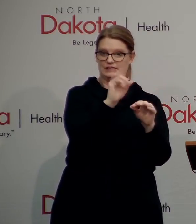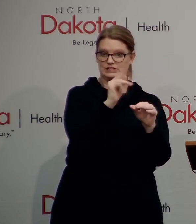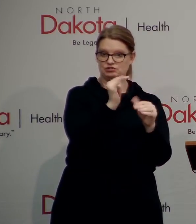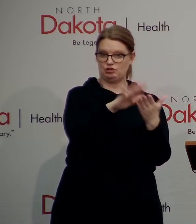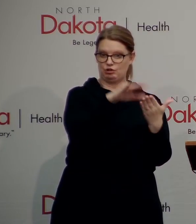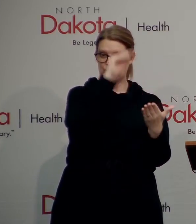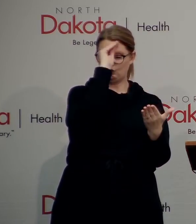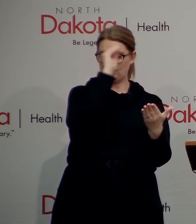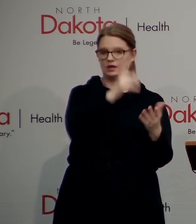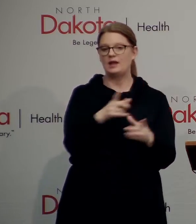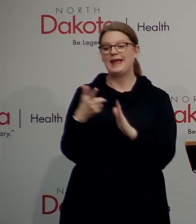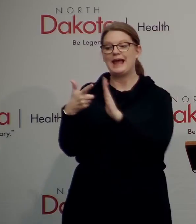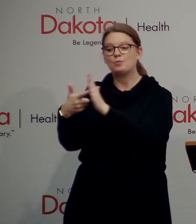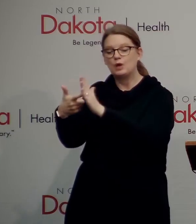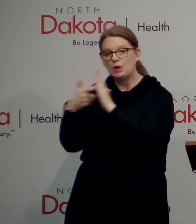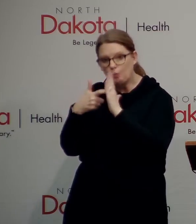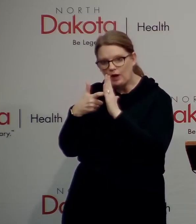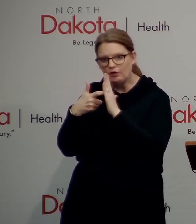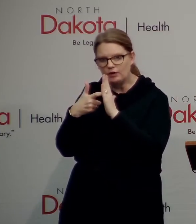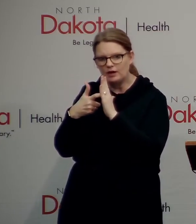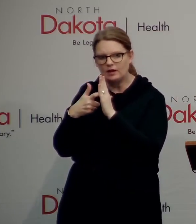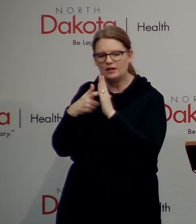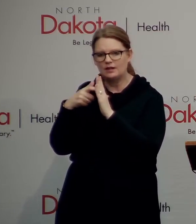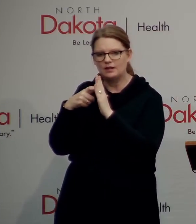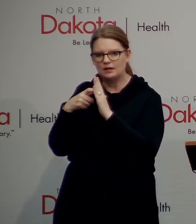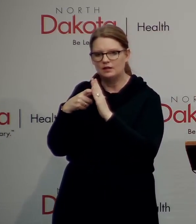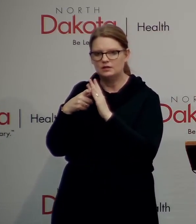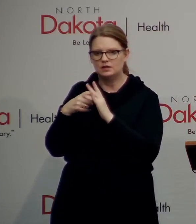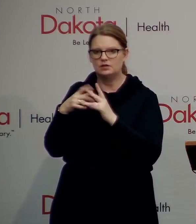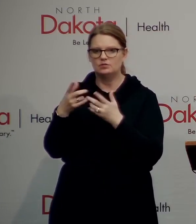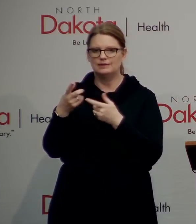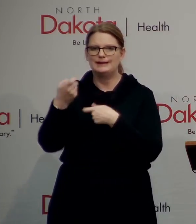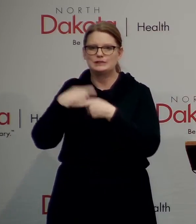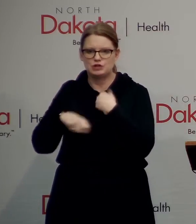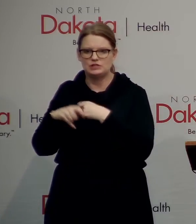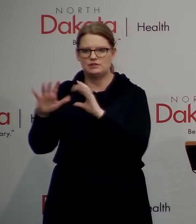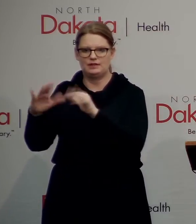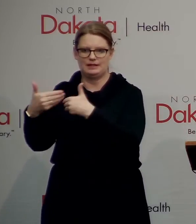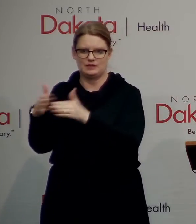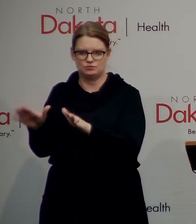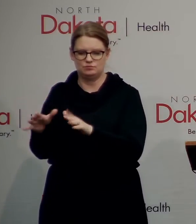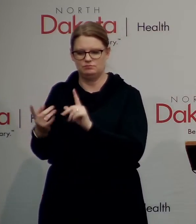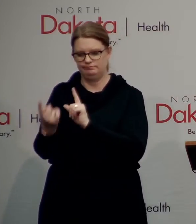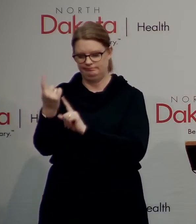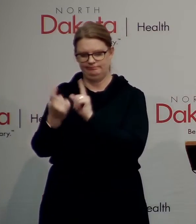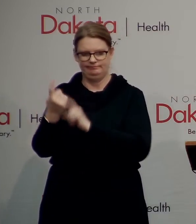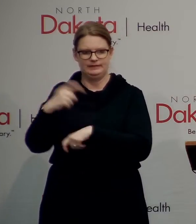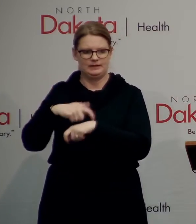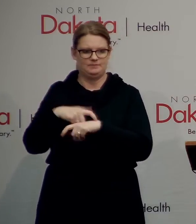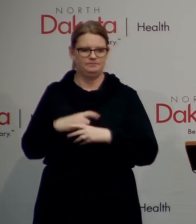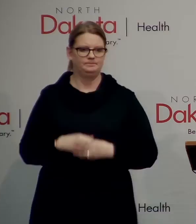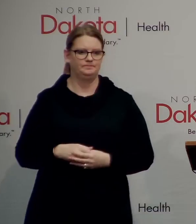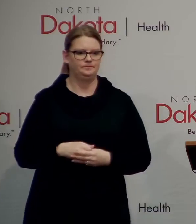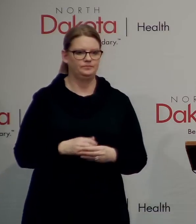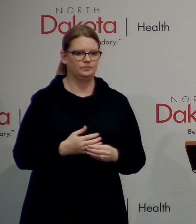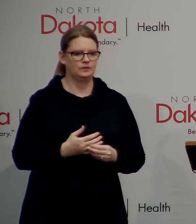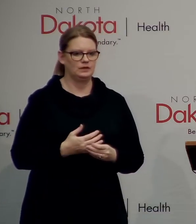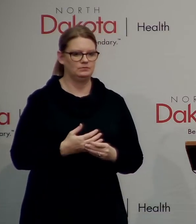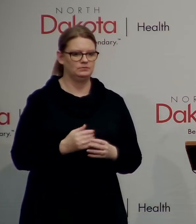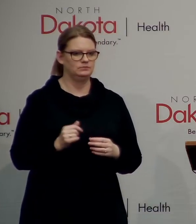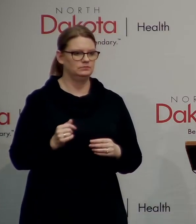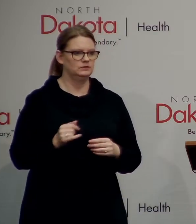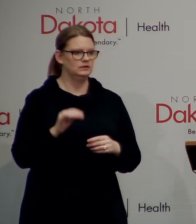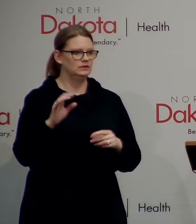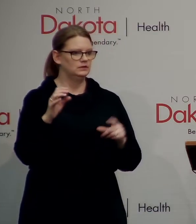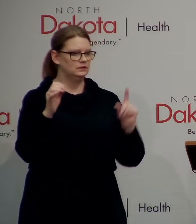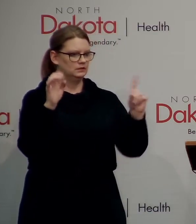to students and requiring and mandating that in lieu of face-to-face instructional time.